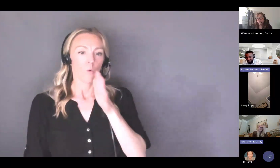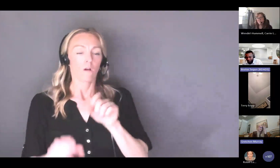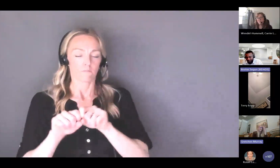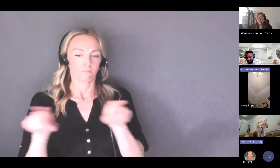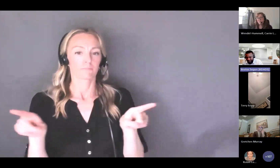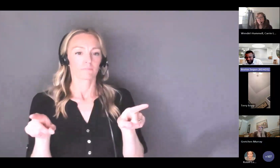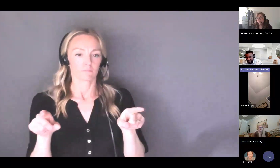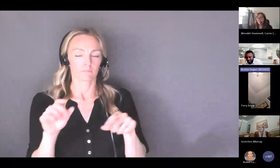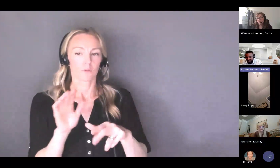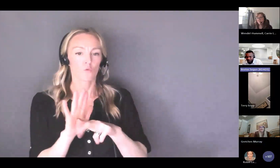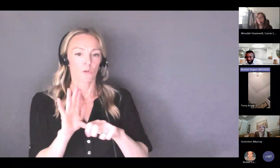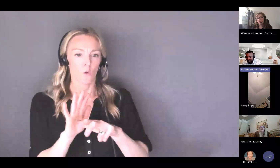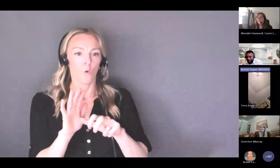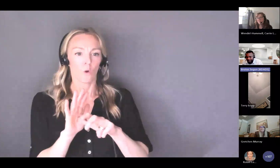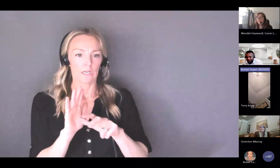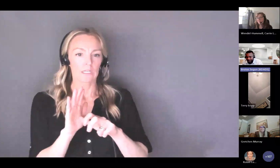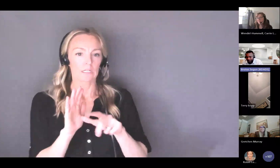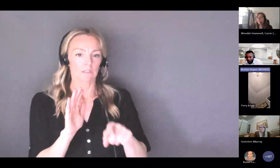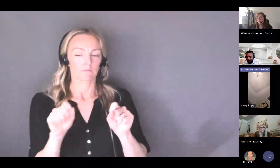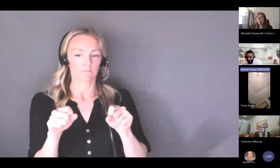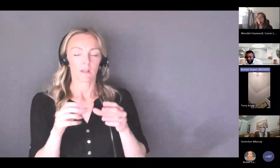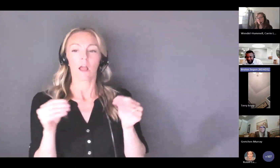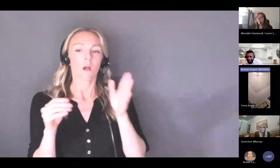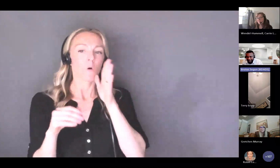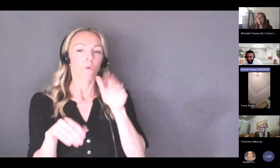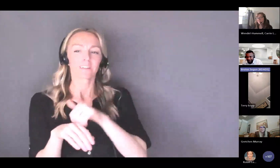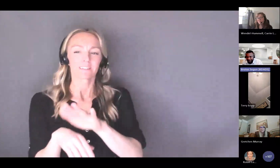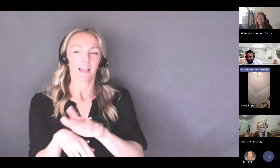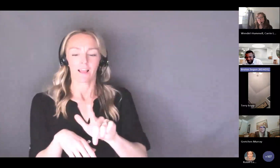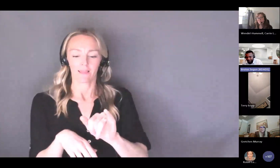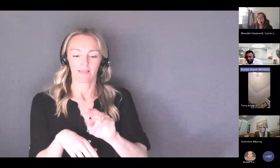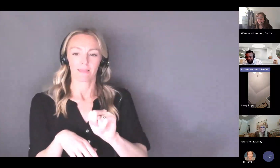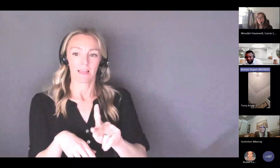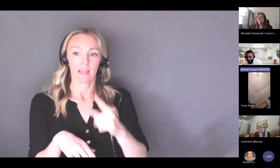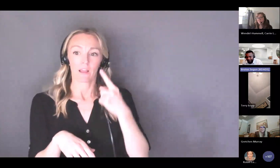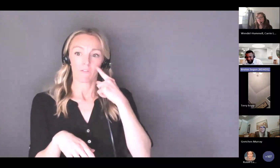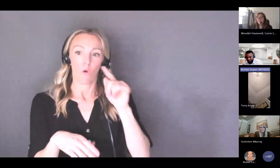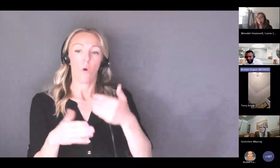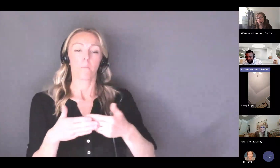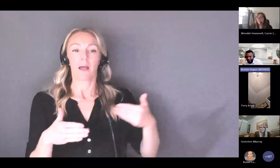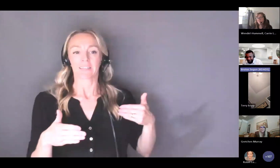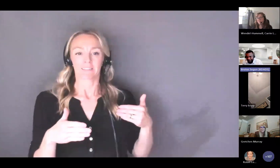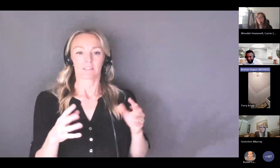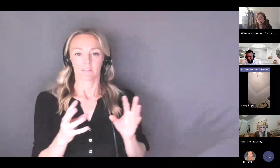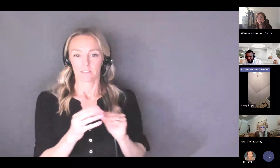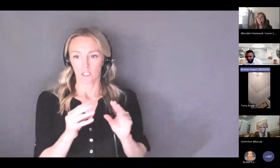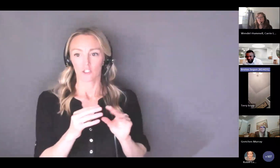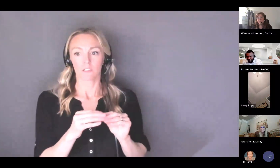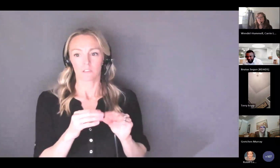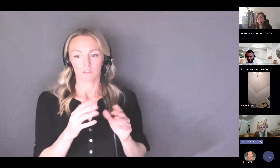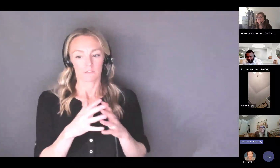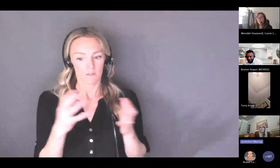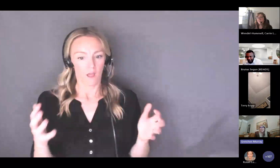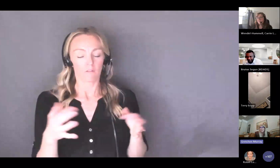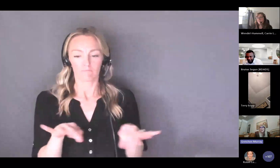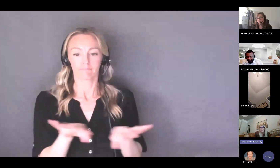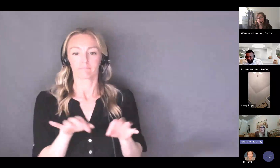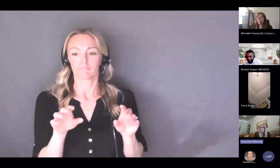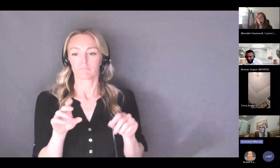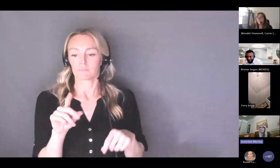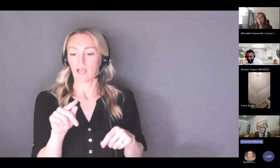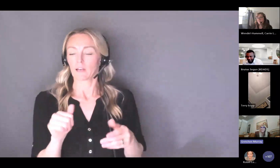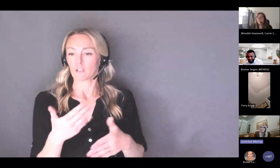the recording for this, and we'll send you a link to the recording of past sessions as well, as we've shared a lot of valuable data too. Oh, thank you